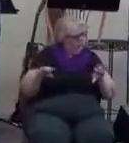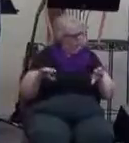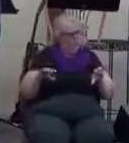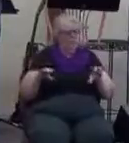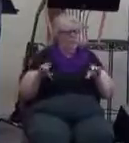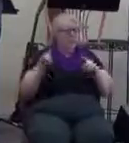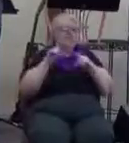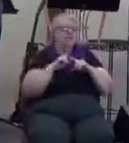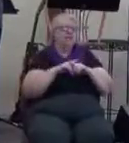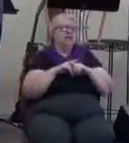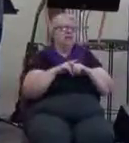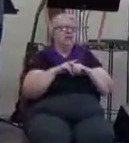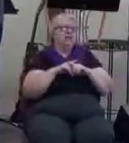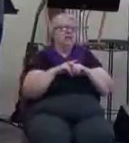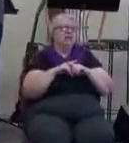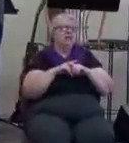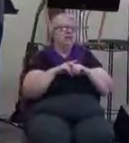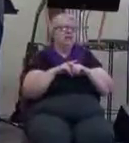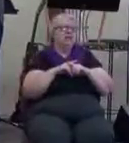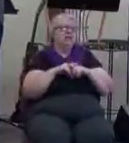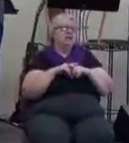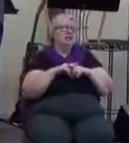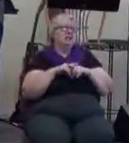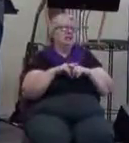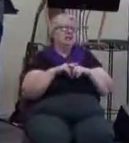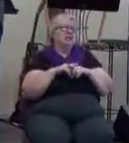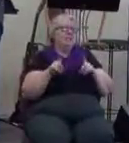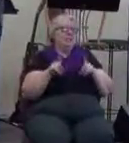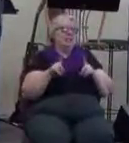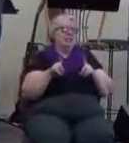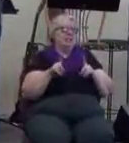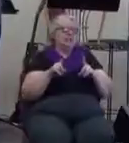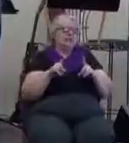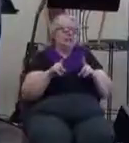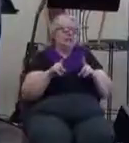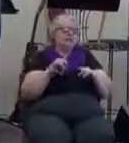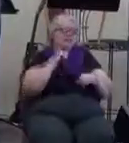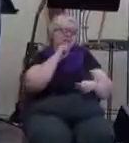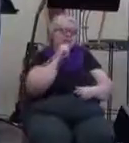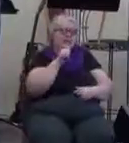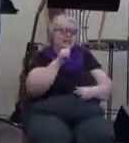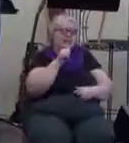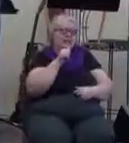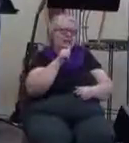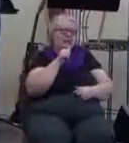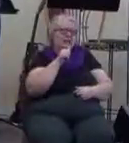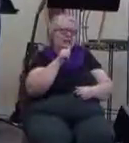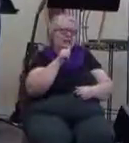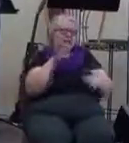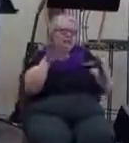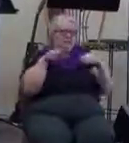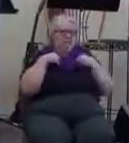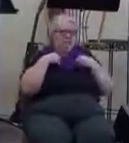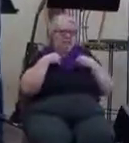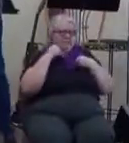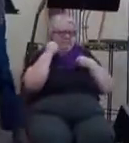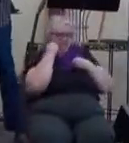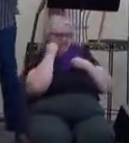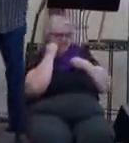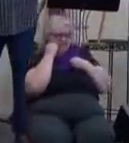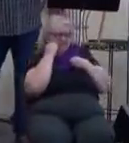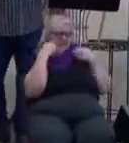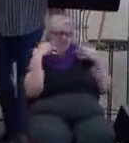And he bowed to the jealousy and the fear, and it took him over. We got to be